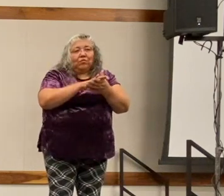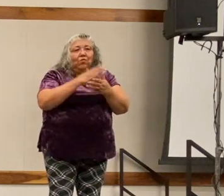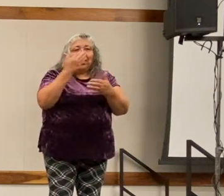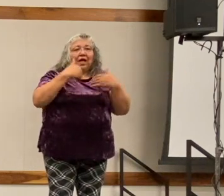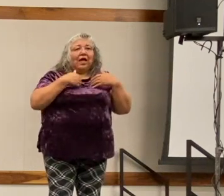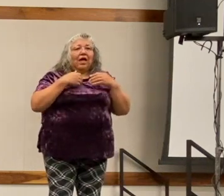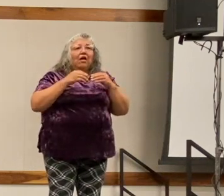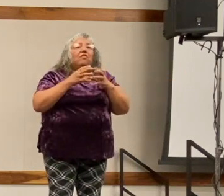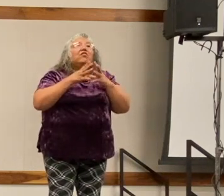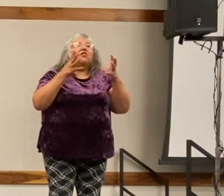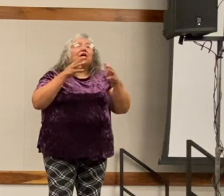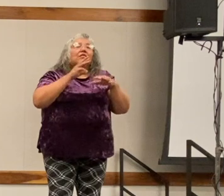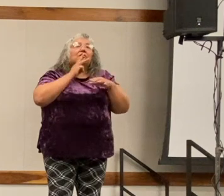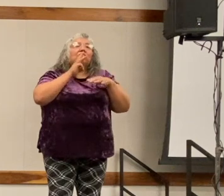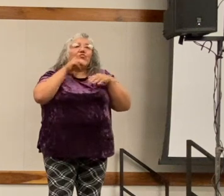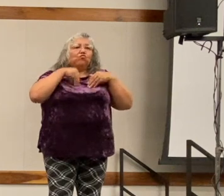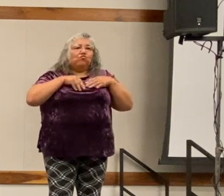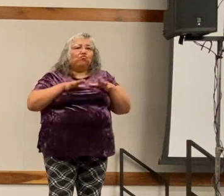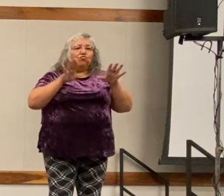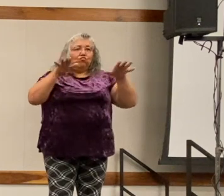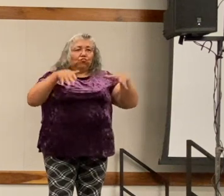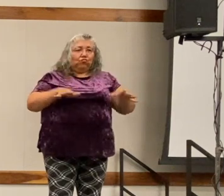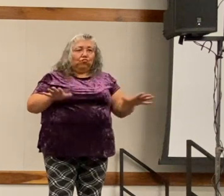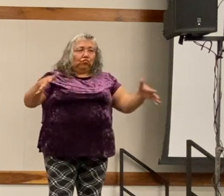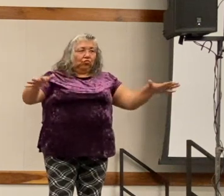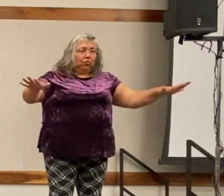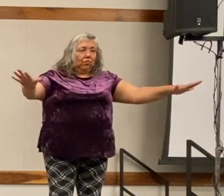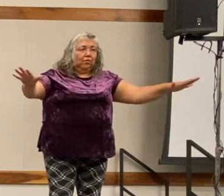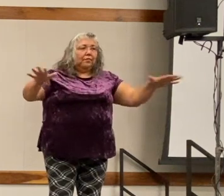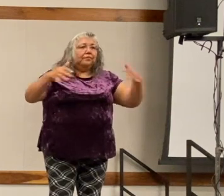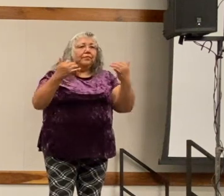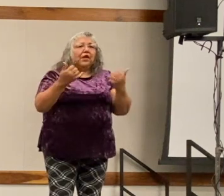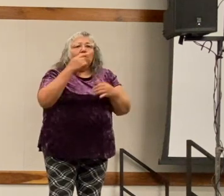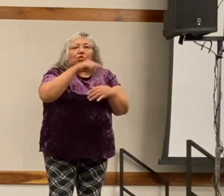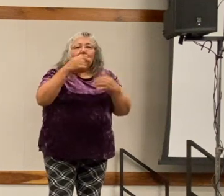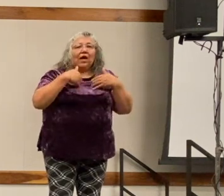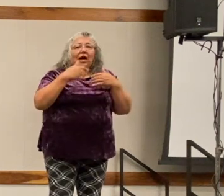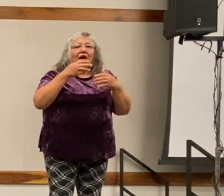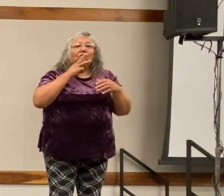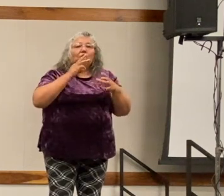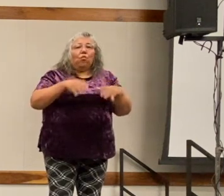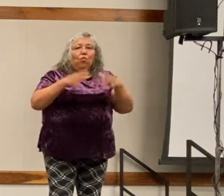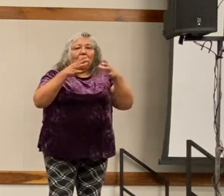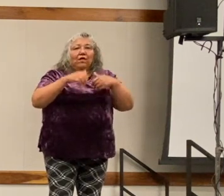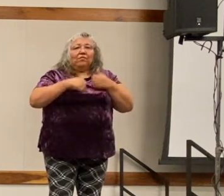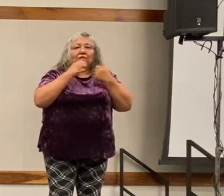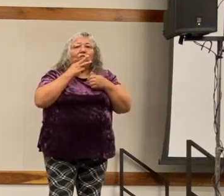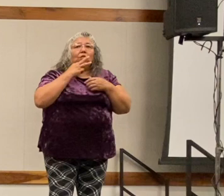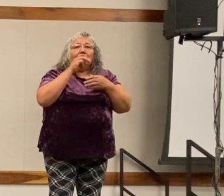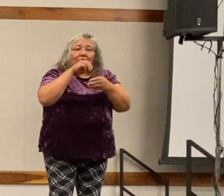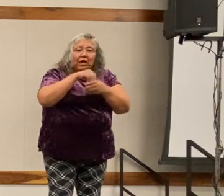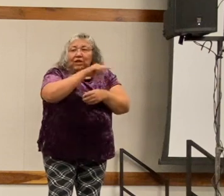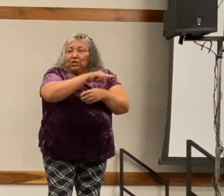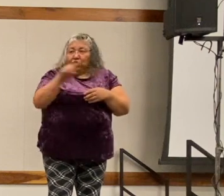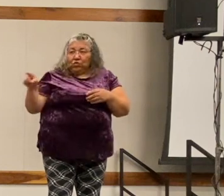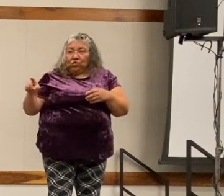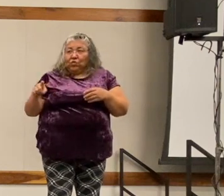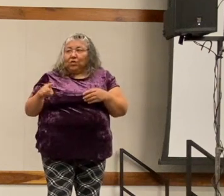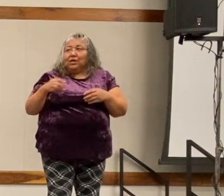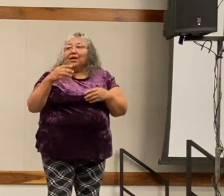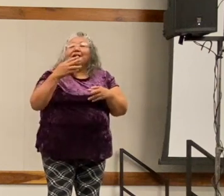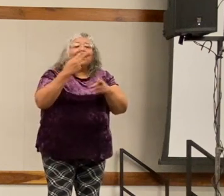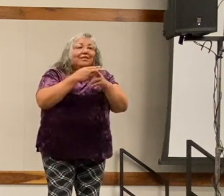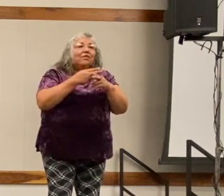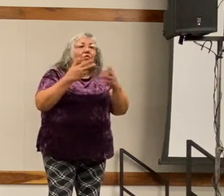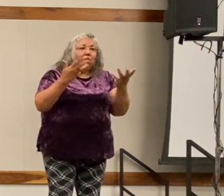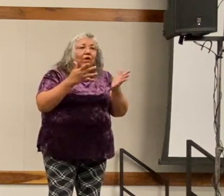streams of living water flow from deep within them. You have a well of living water in you, and his name is